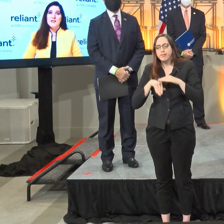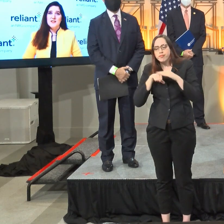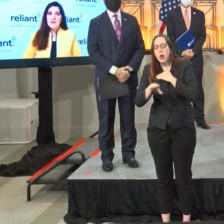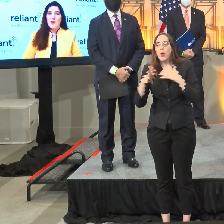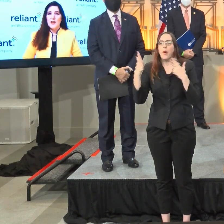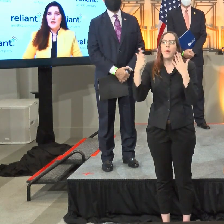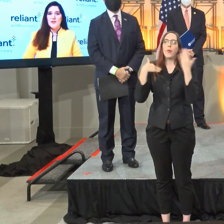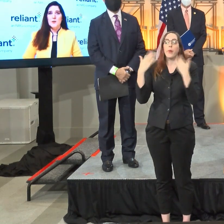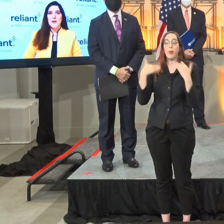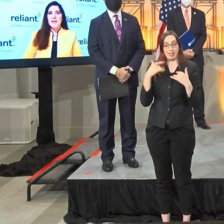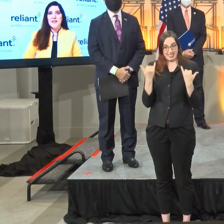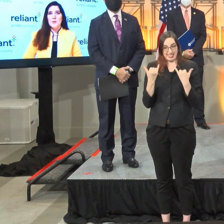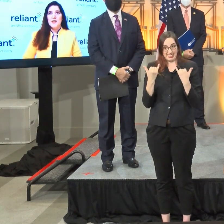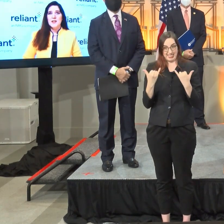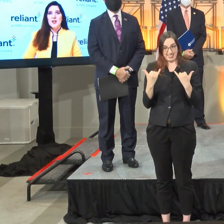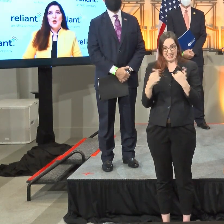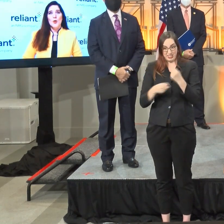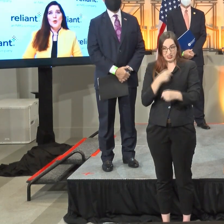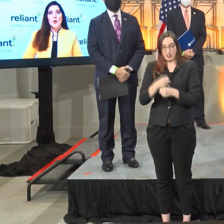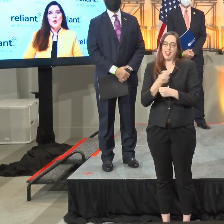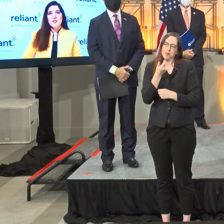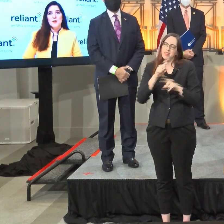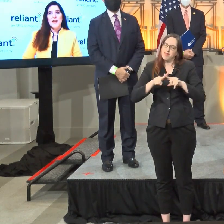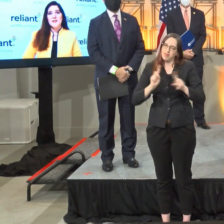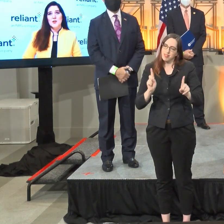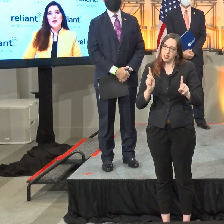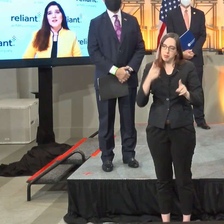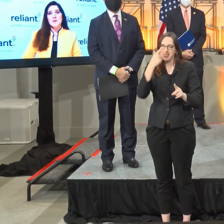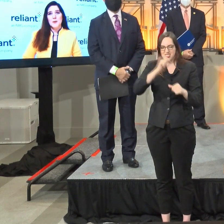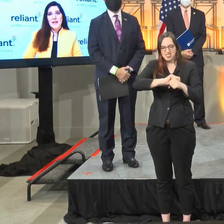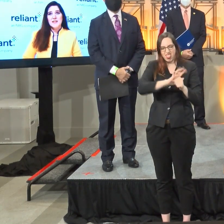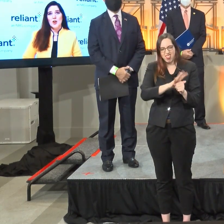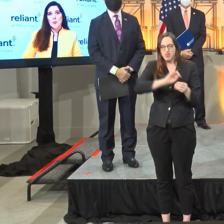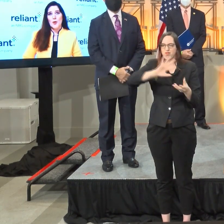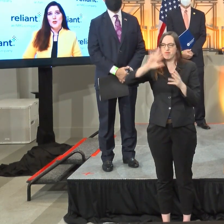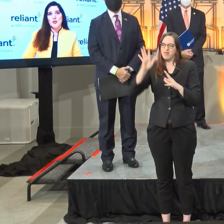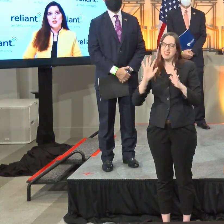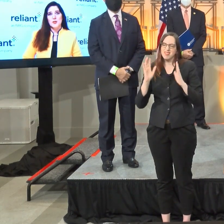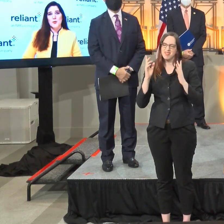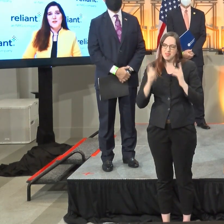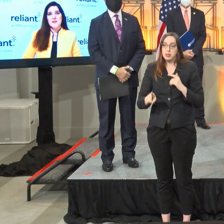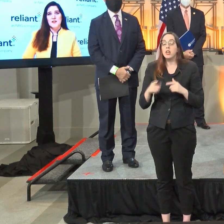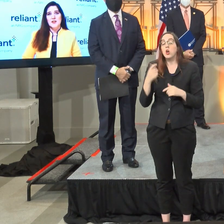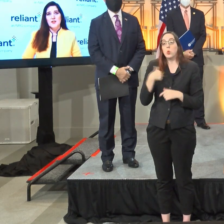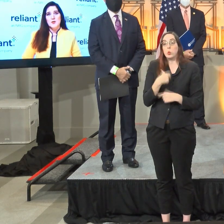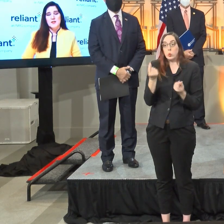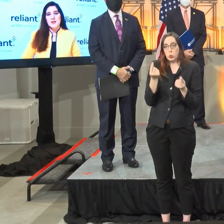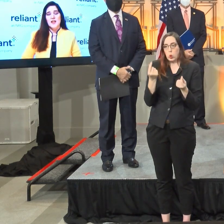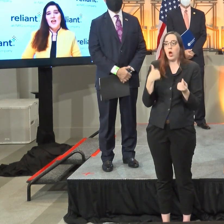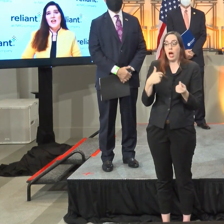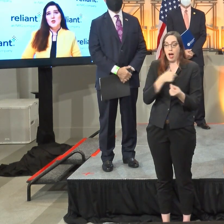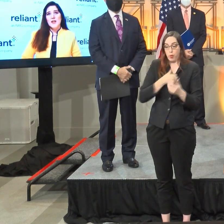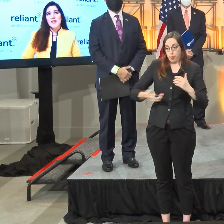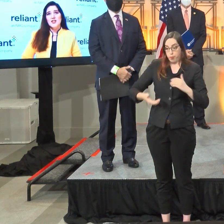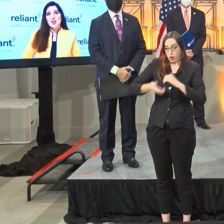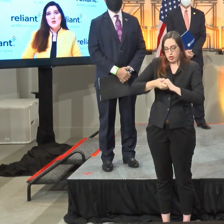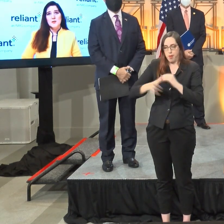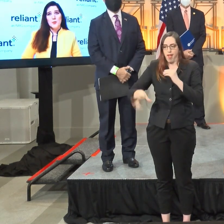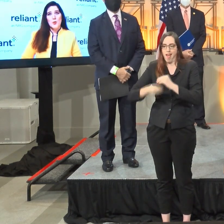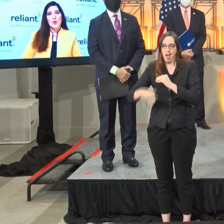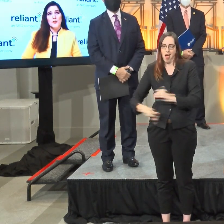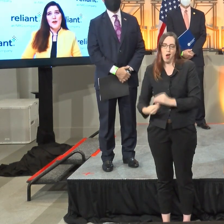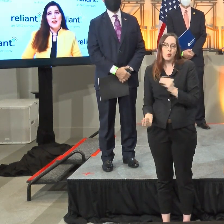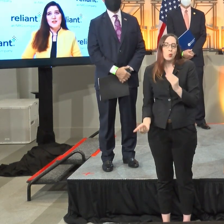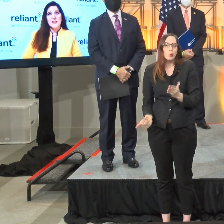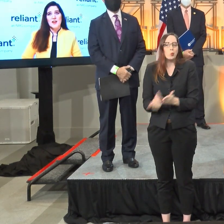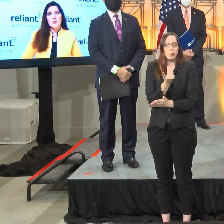looks different given the pandemic, we're pleased to announce that we expanded our partnership with the City of Houston and created new